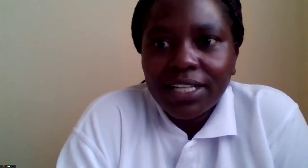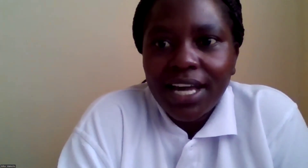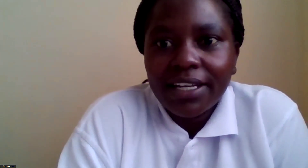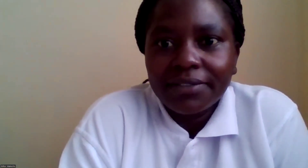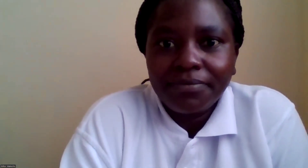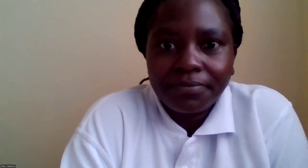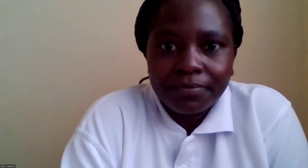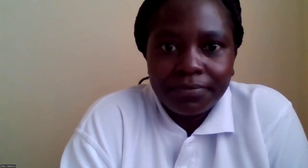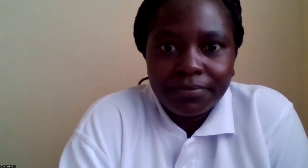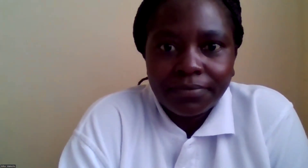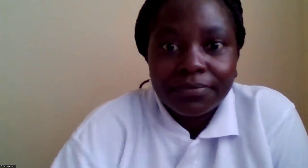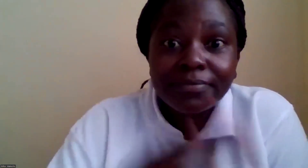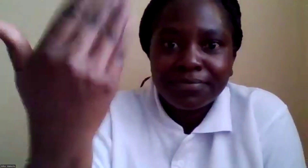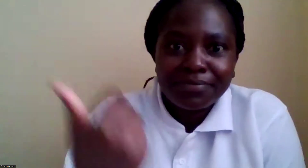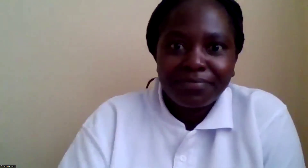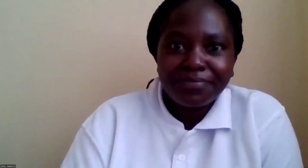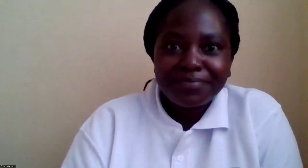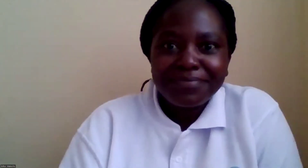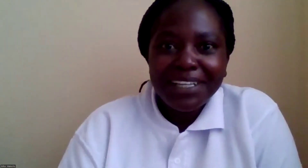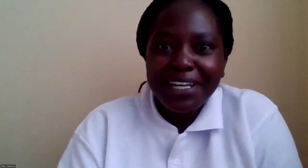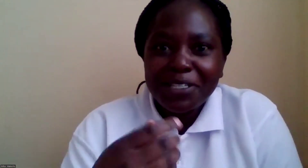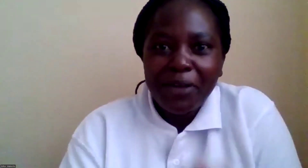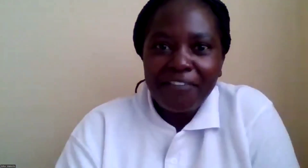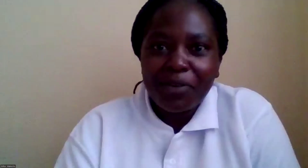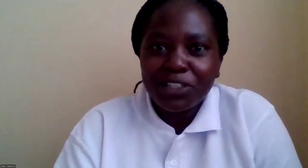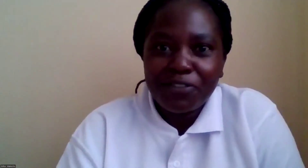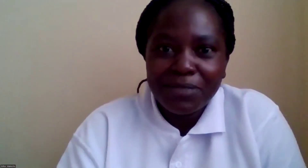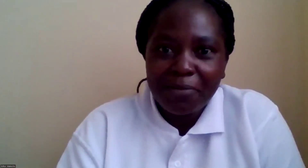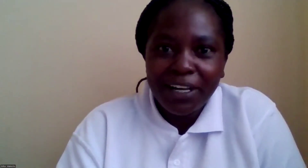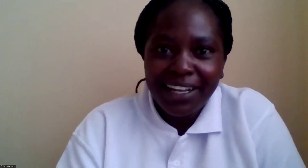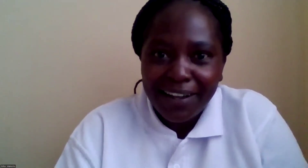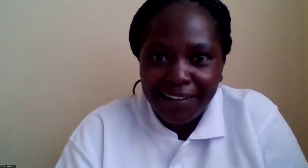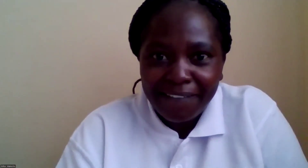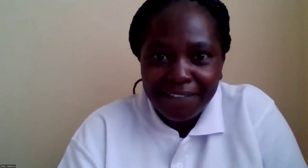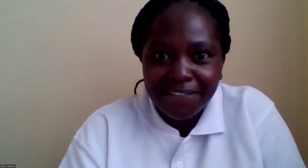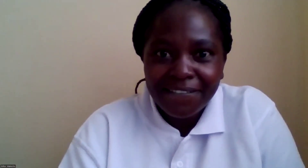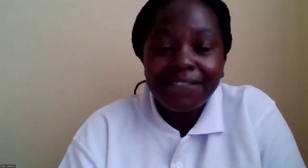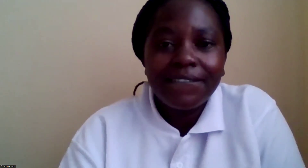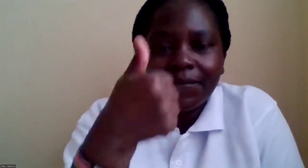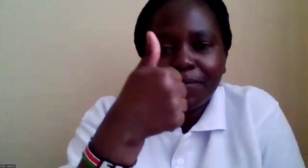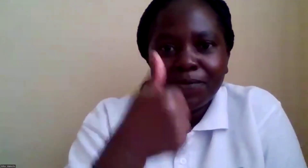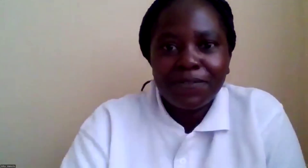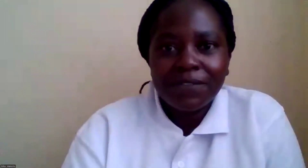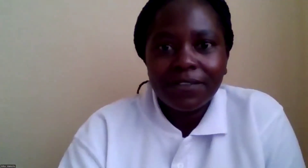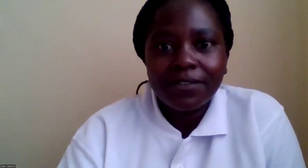Thank you, Daktari. You're welcome. And so we have a question from Samuel. Yes, yes.